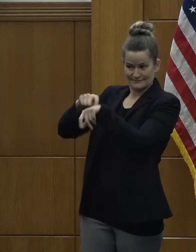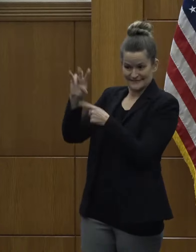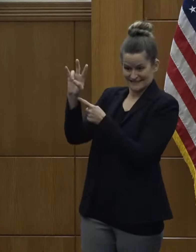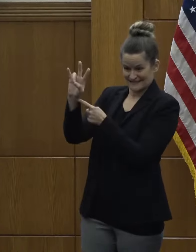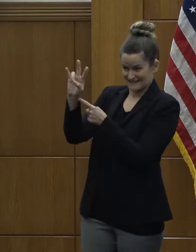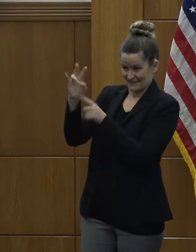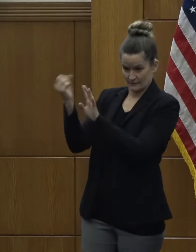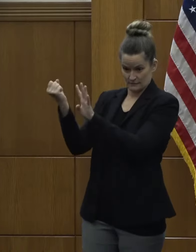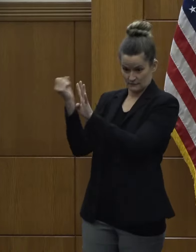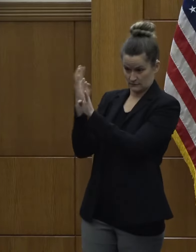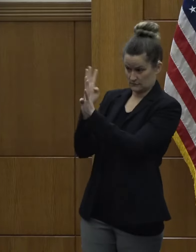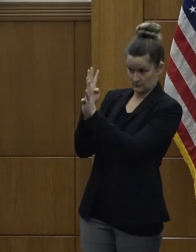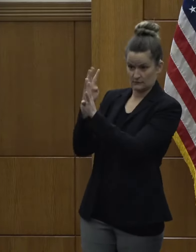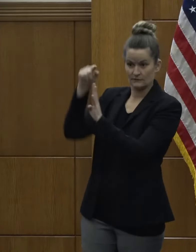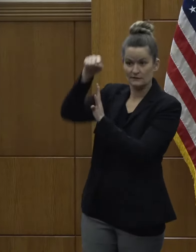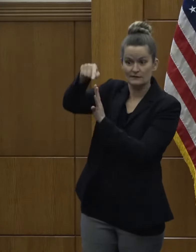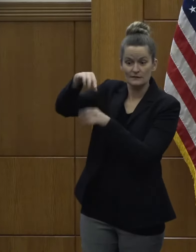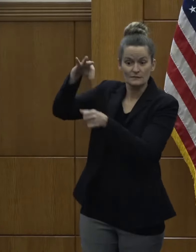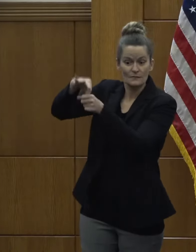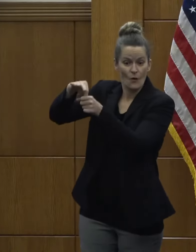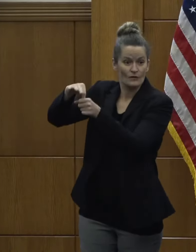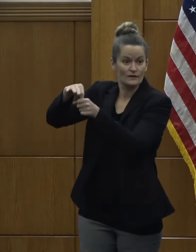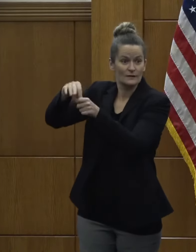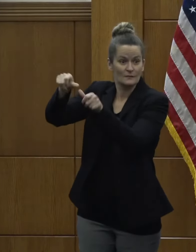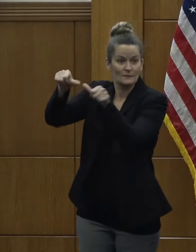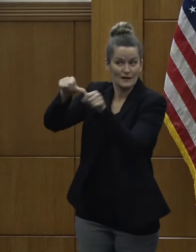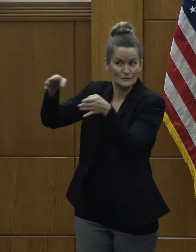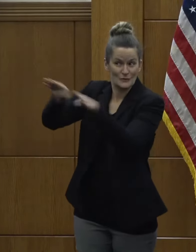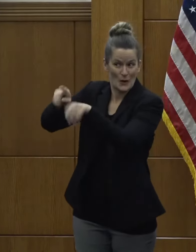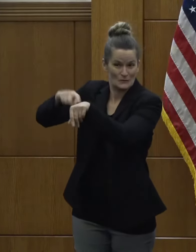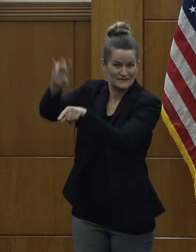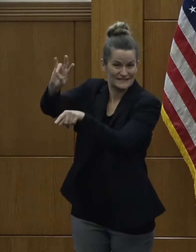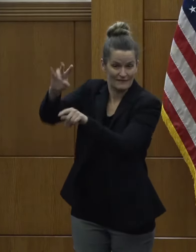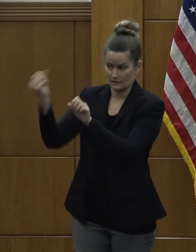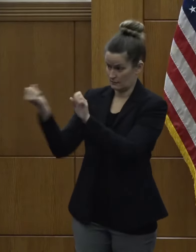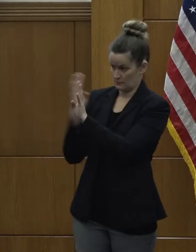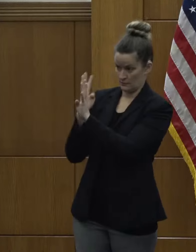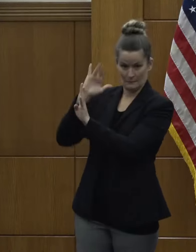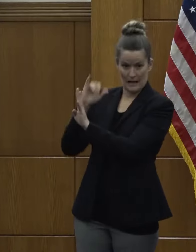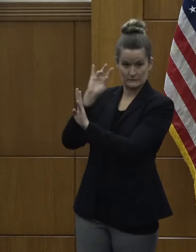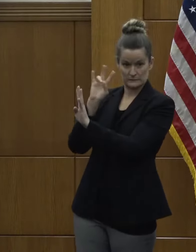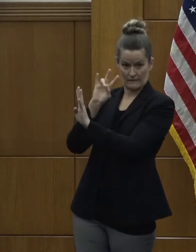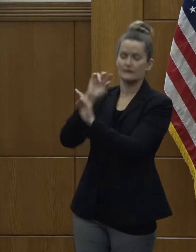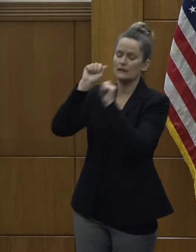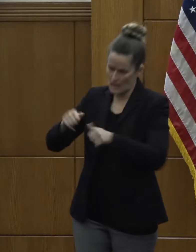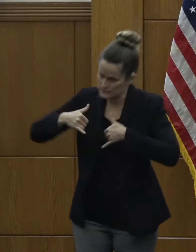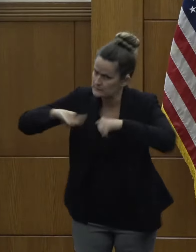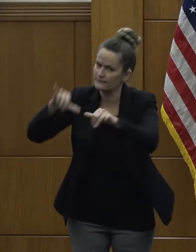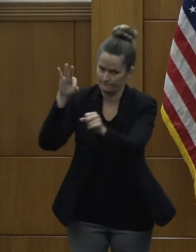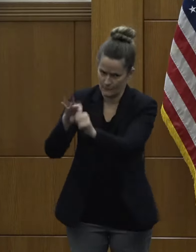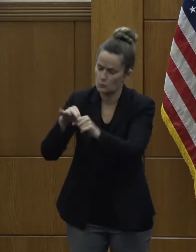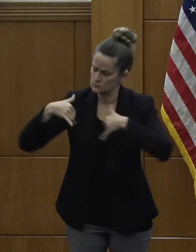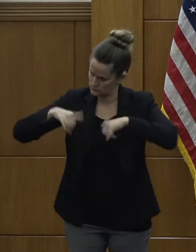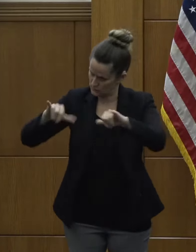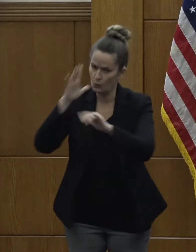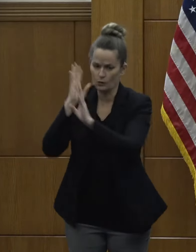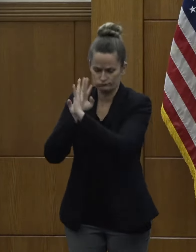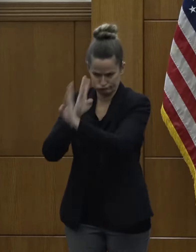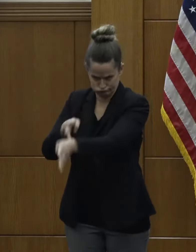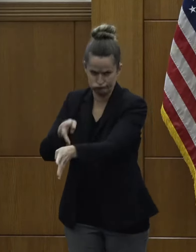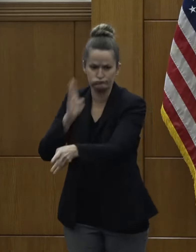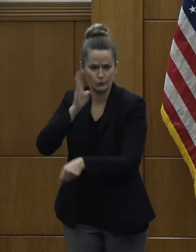be allowed to vote, so please stay in line. You will start to see results populating to